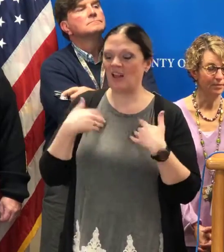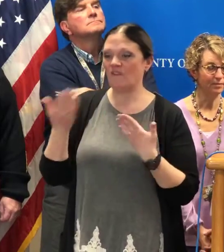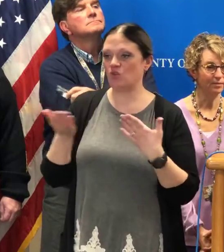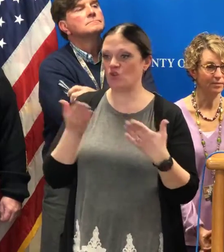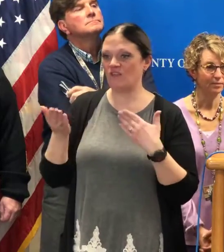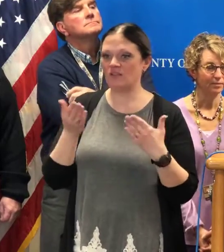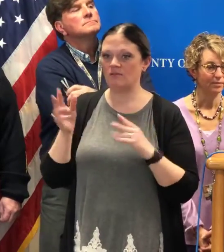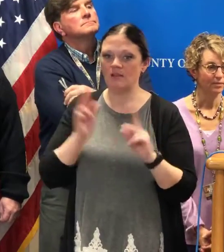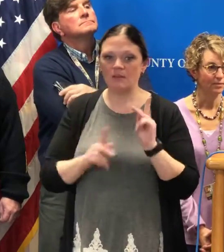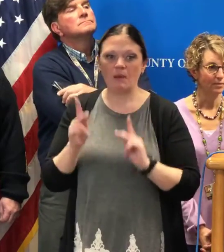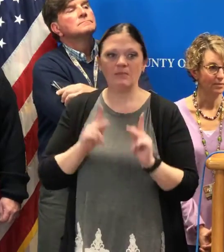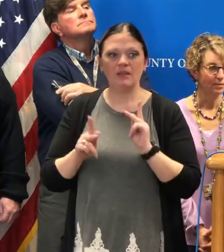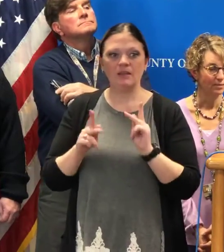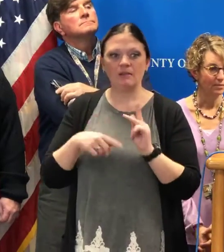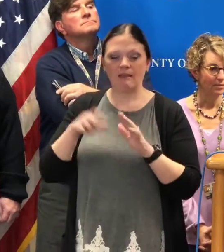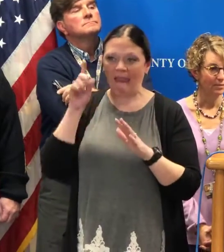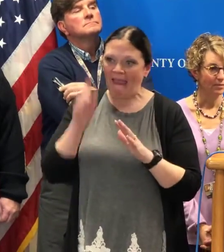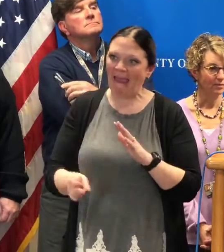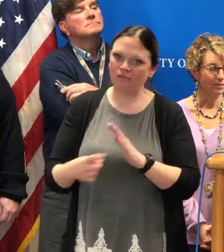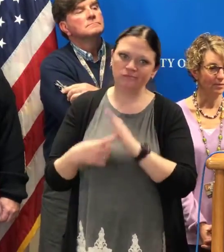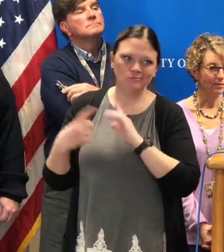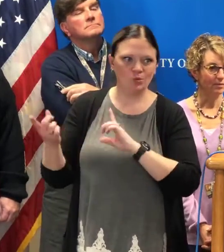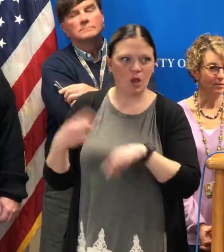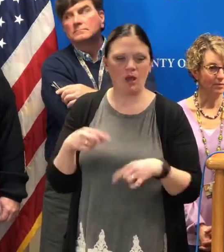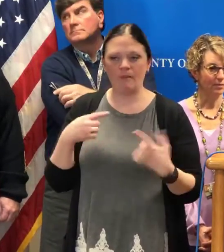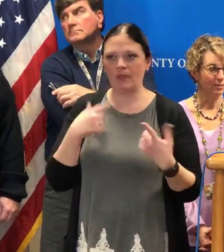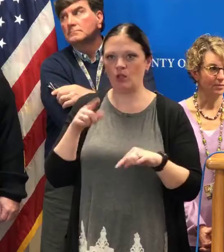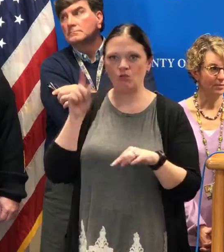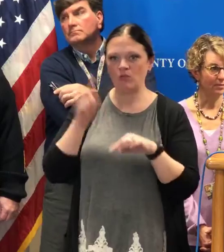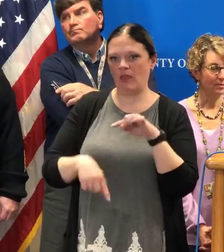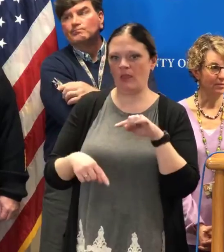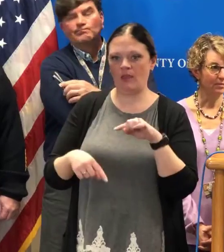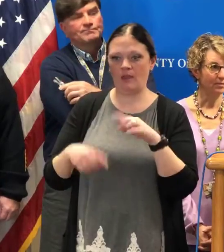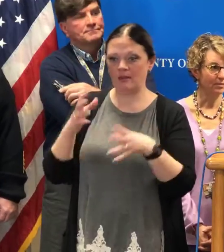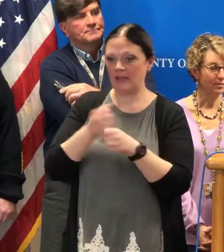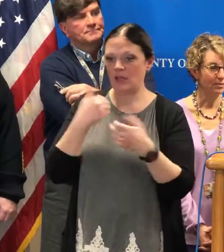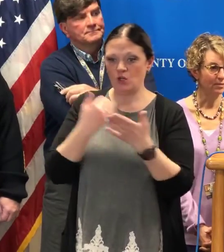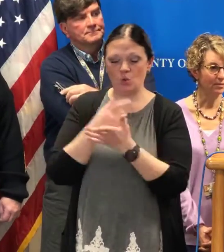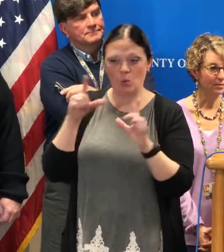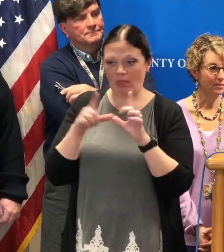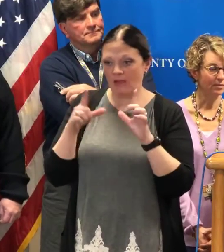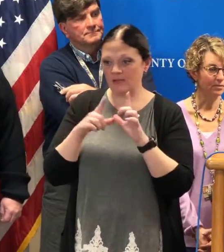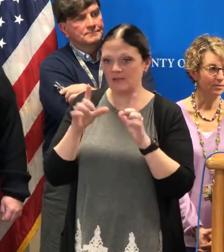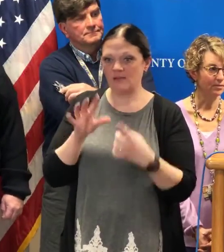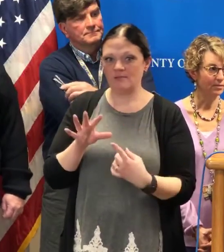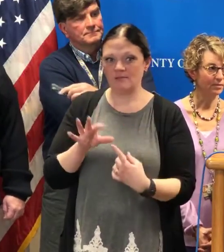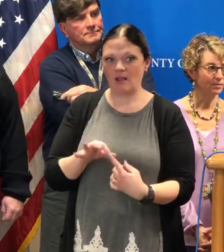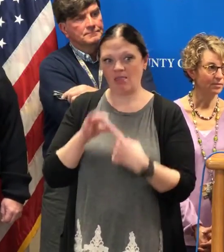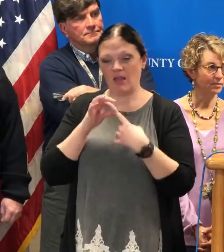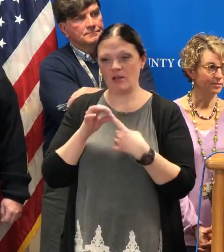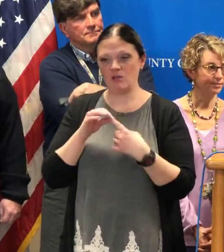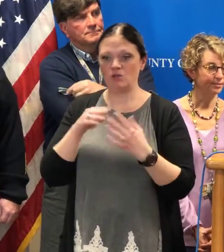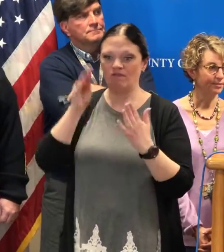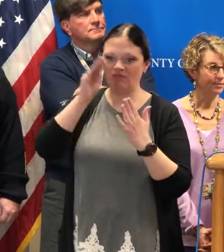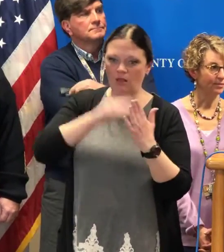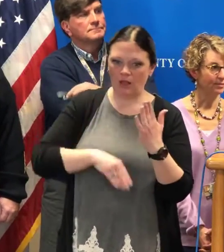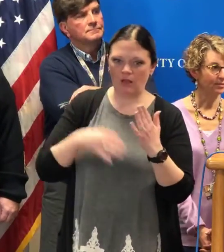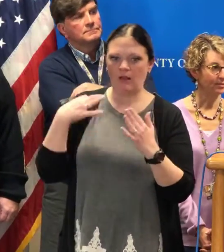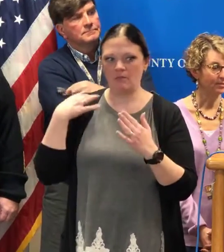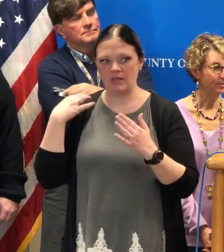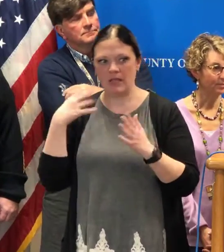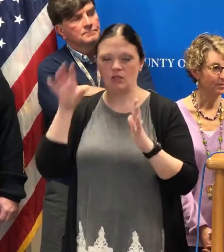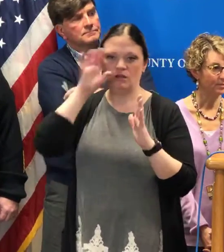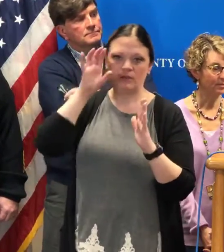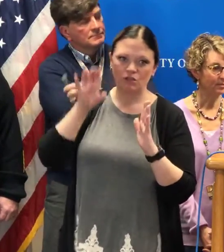that the public have to come in on. You cannot get a new license unless you come in and go through the application process, have your